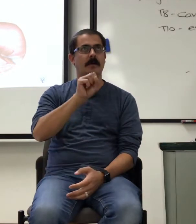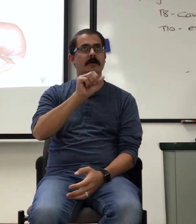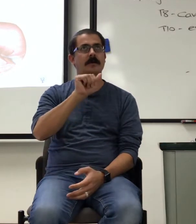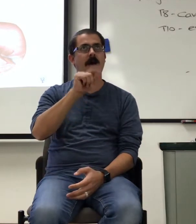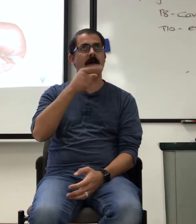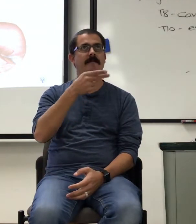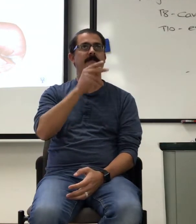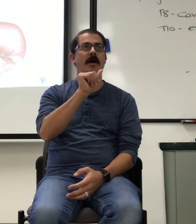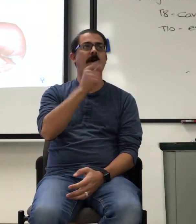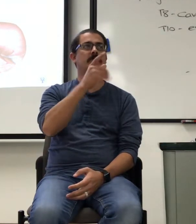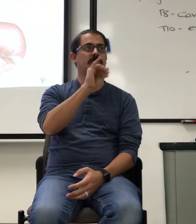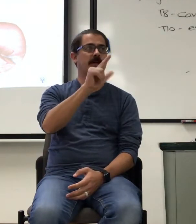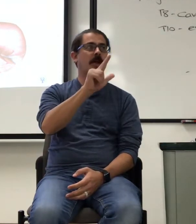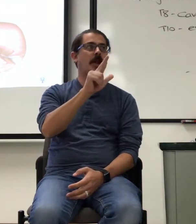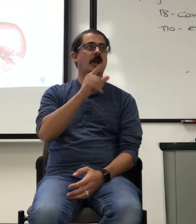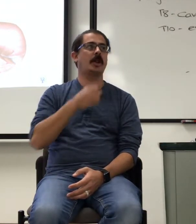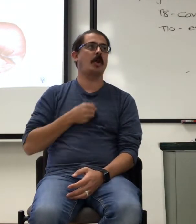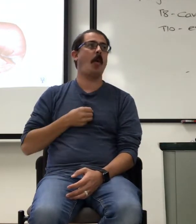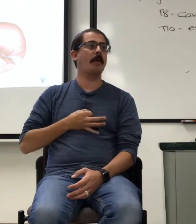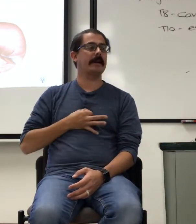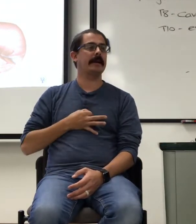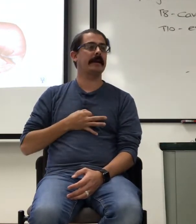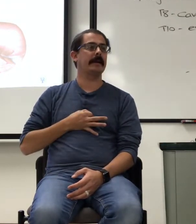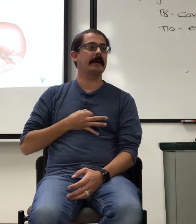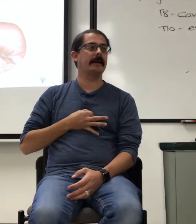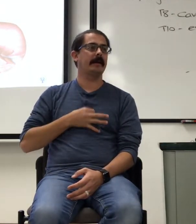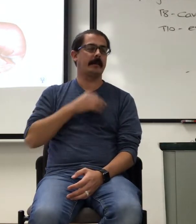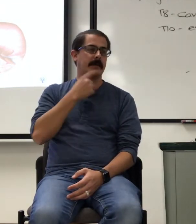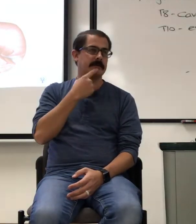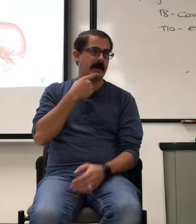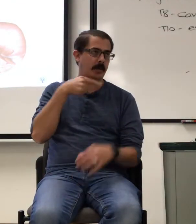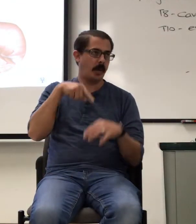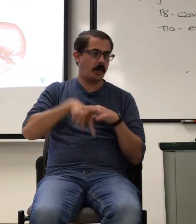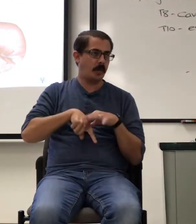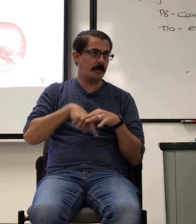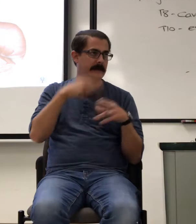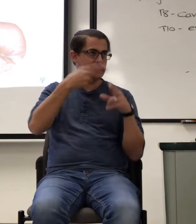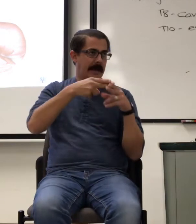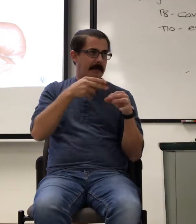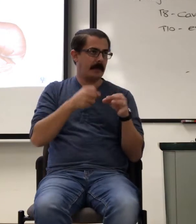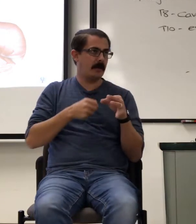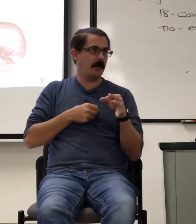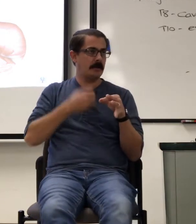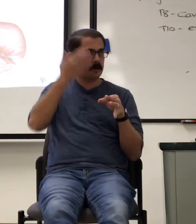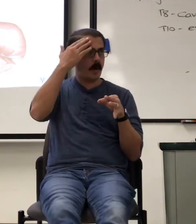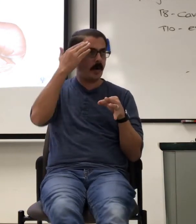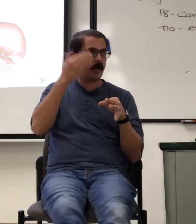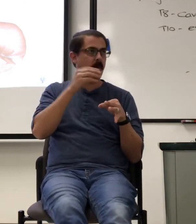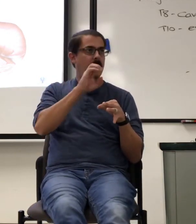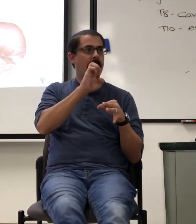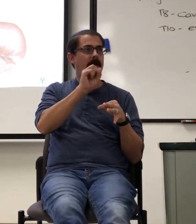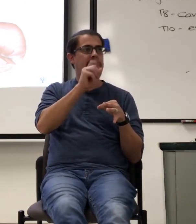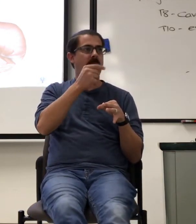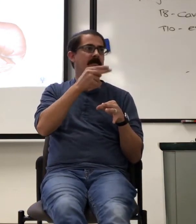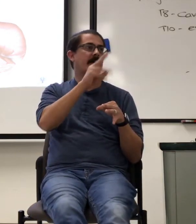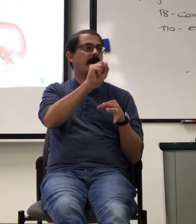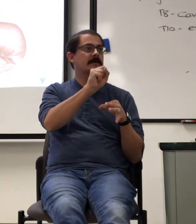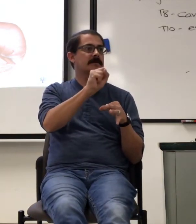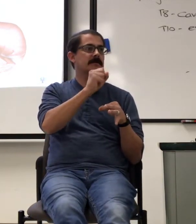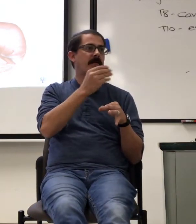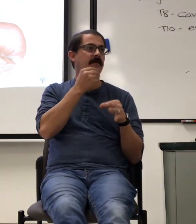esophageal opening. I won't even say what goes through it because the name of the opening tells you, right? The esophagus, the food